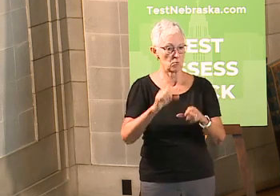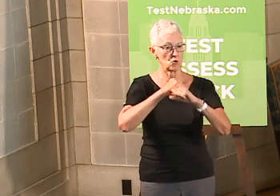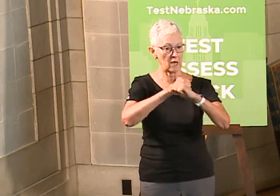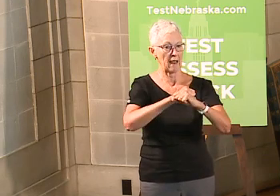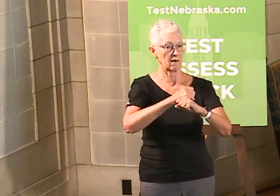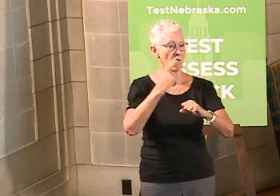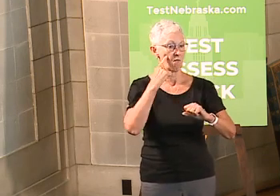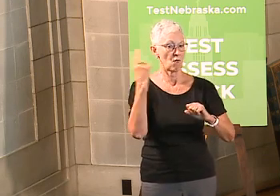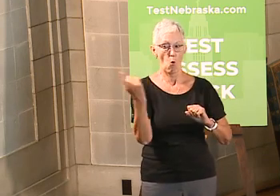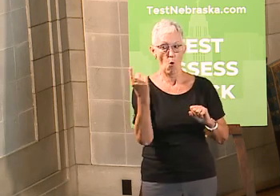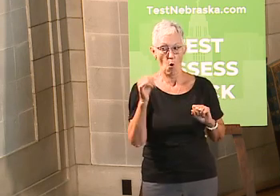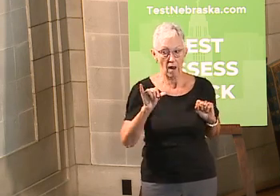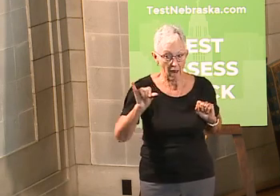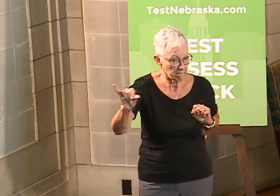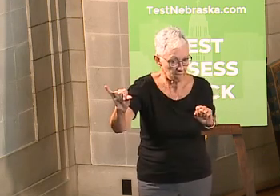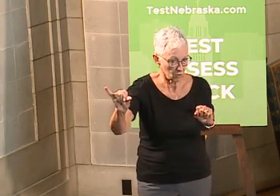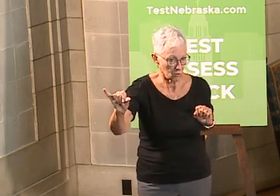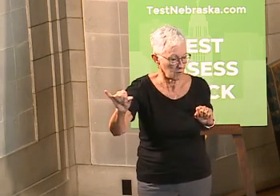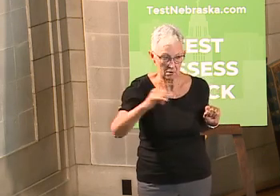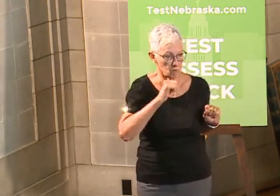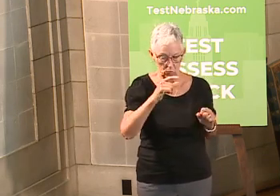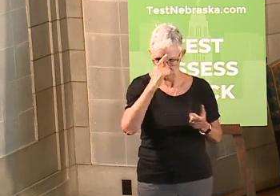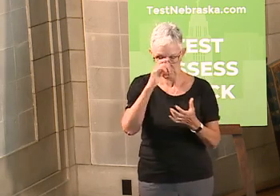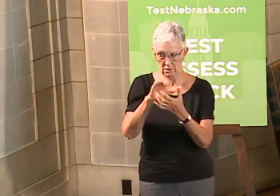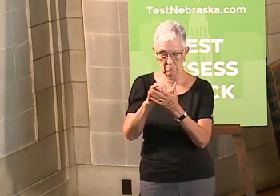to be doing that.